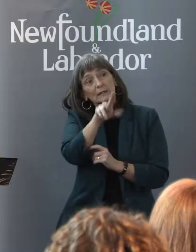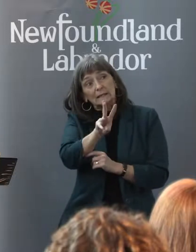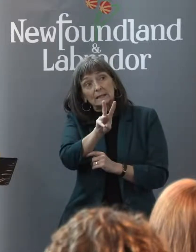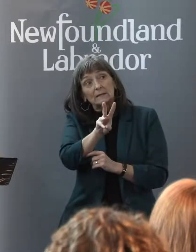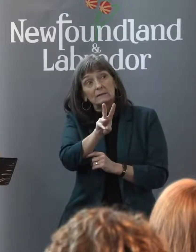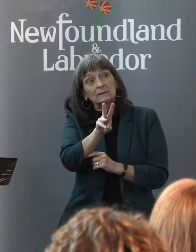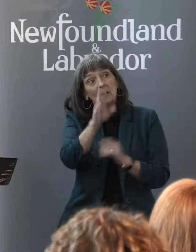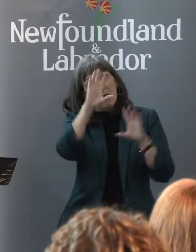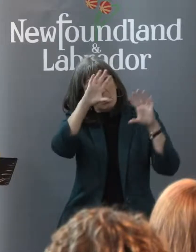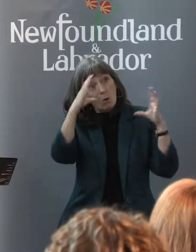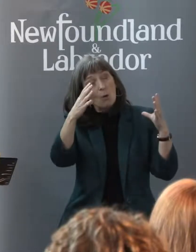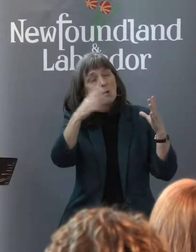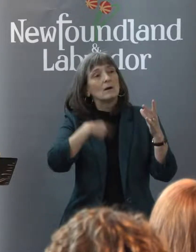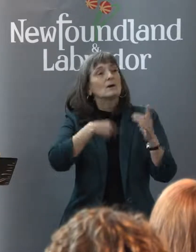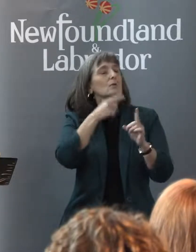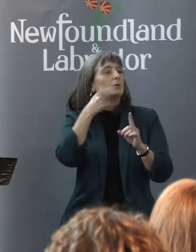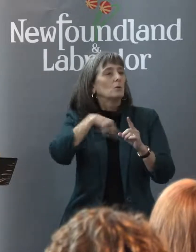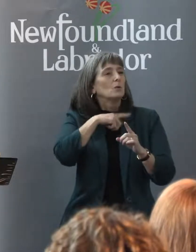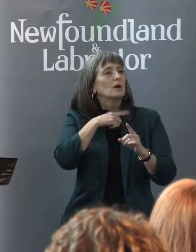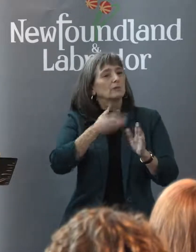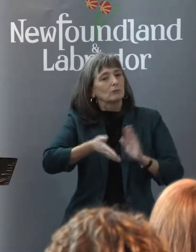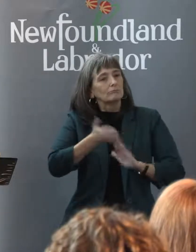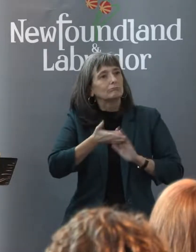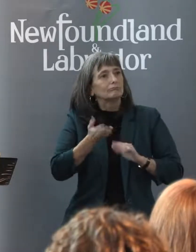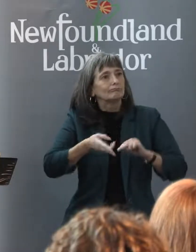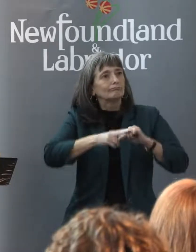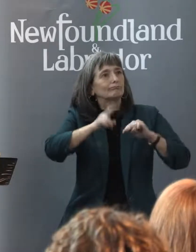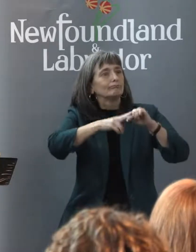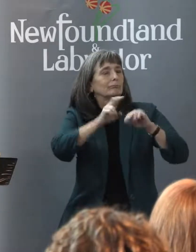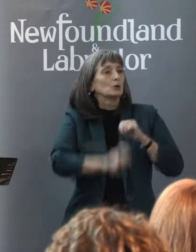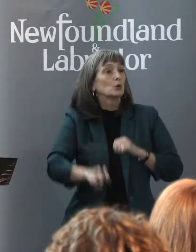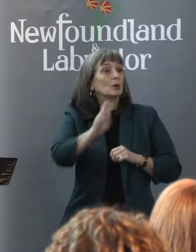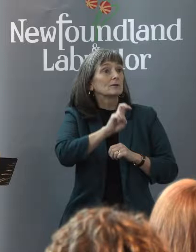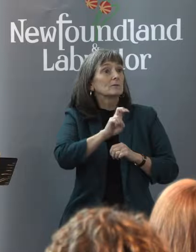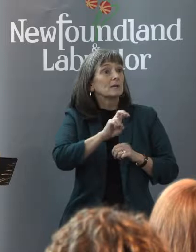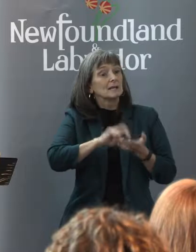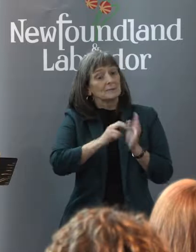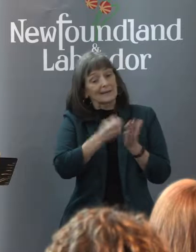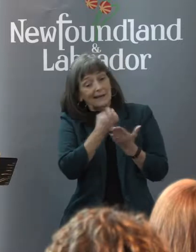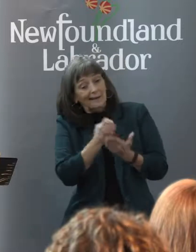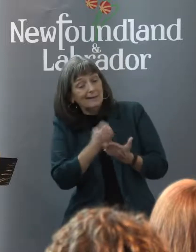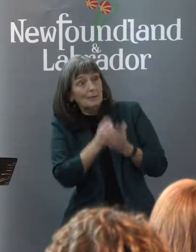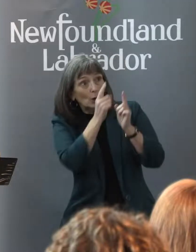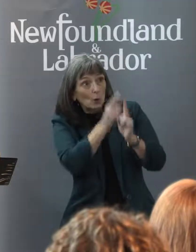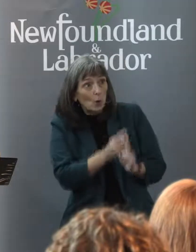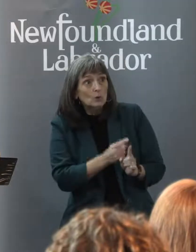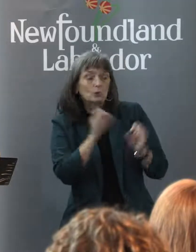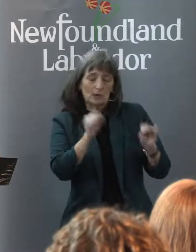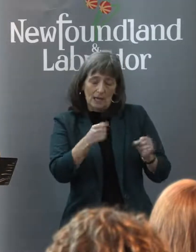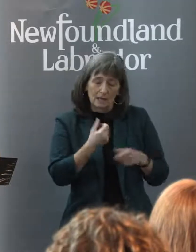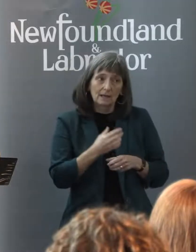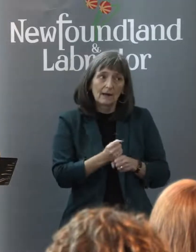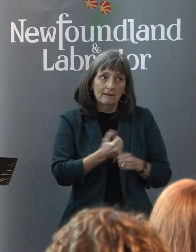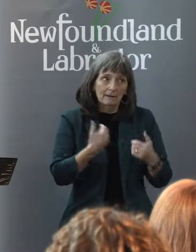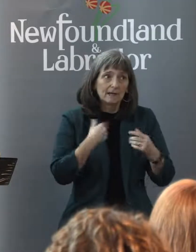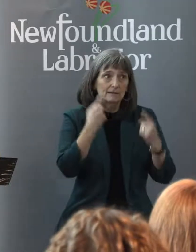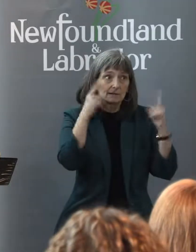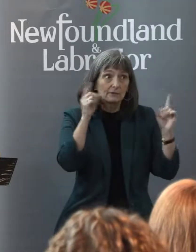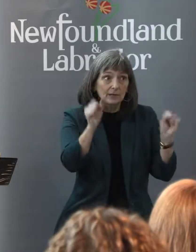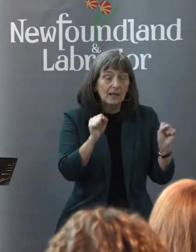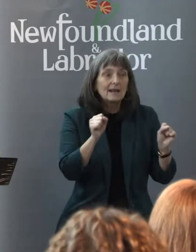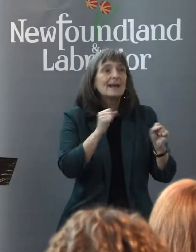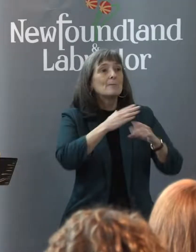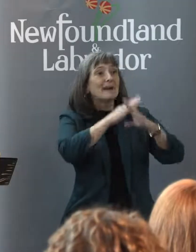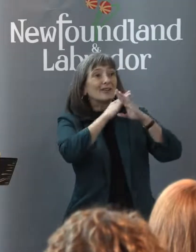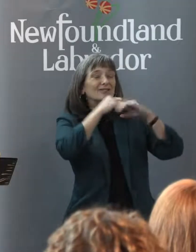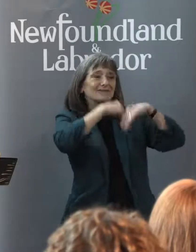to accelerate tourism sector growth by establishing achievable economic targets and addressing progress